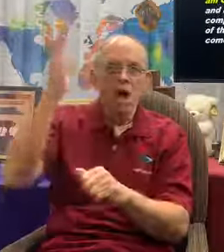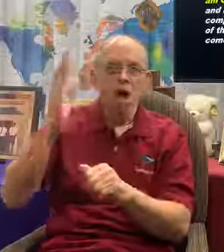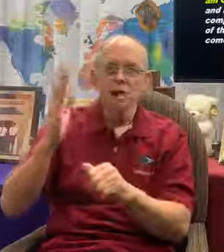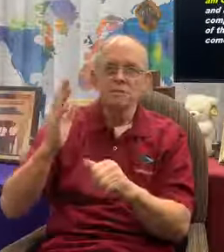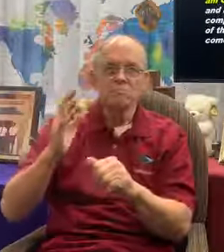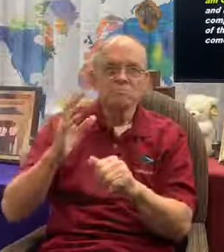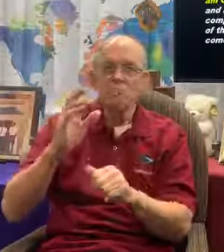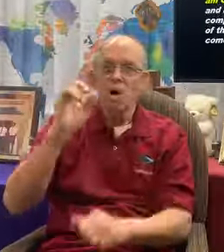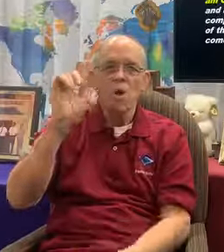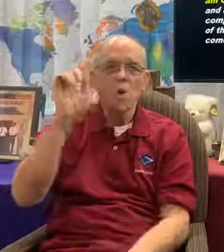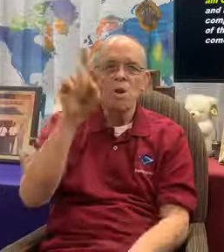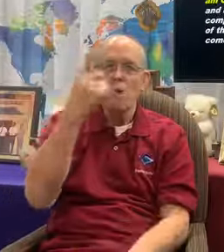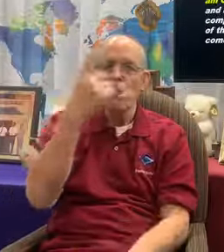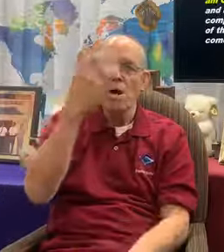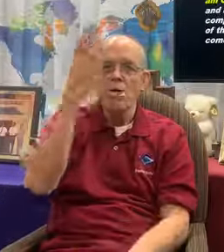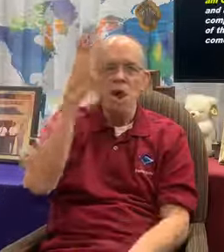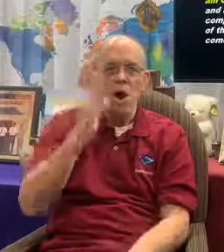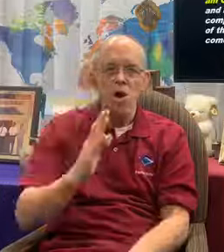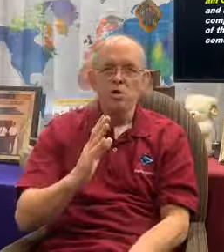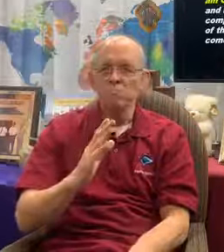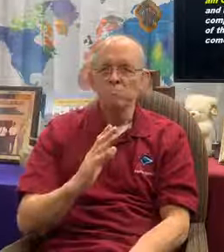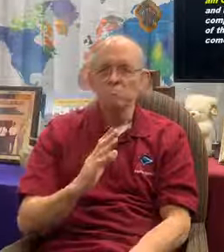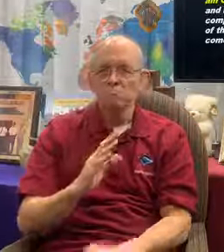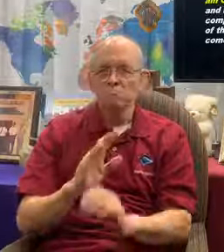God, or one God.